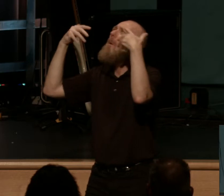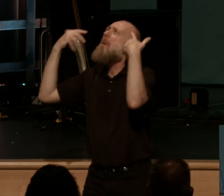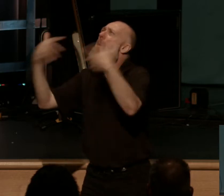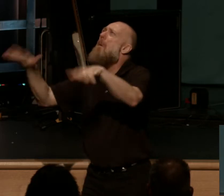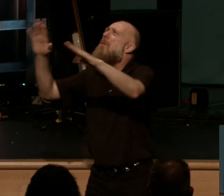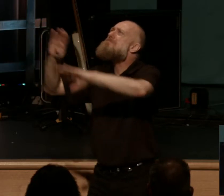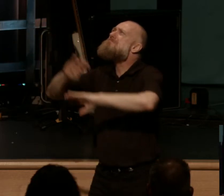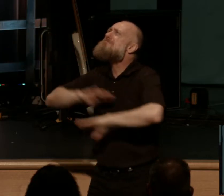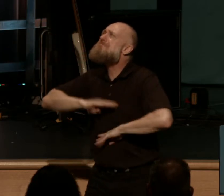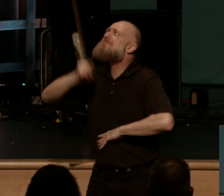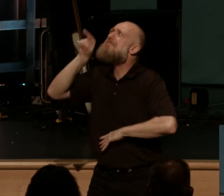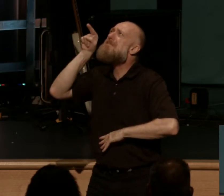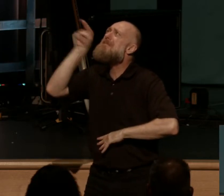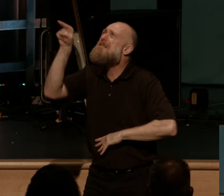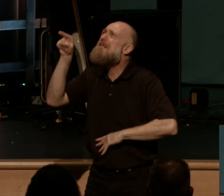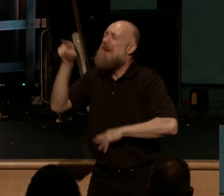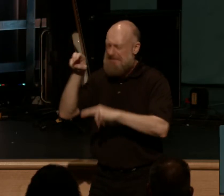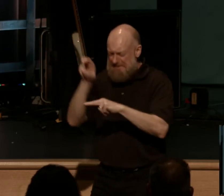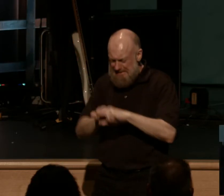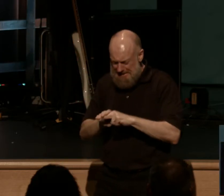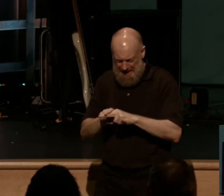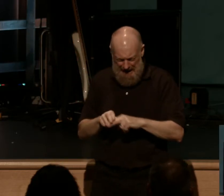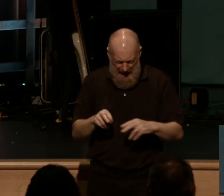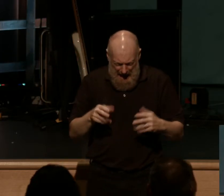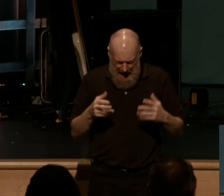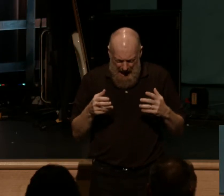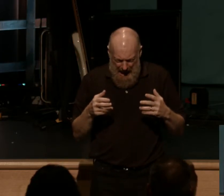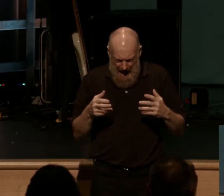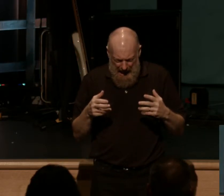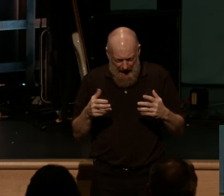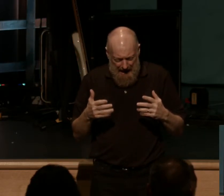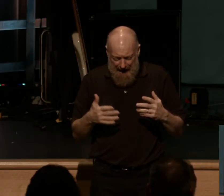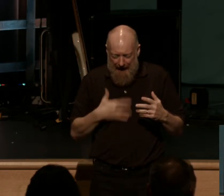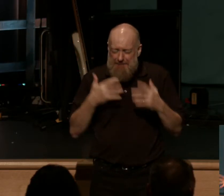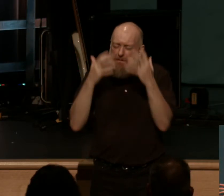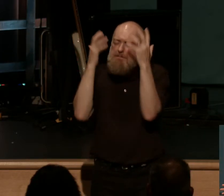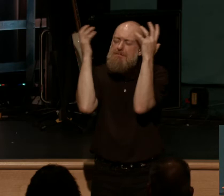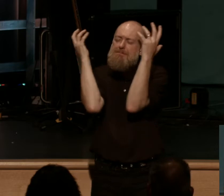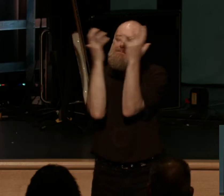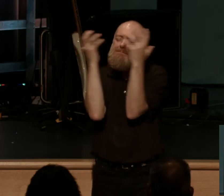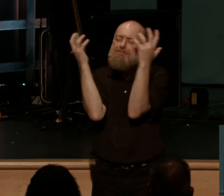and the satisfaction of the Lord when you're sitting there in total simplicity